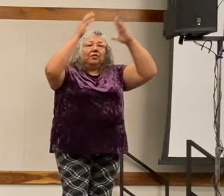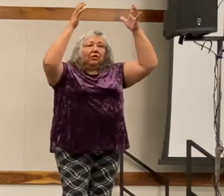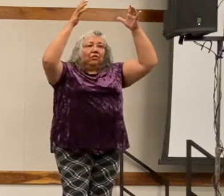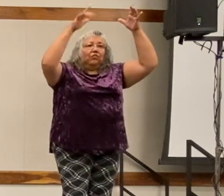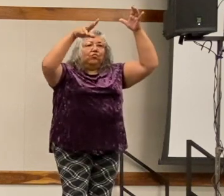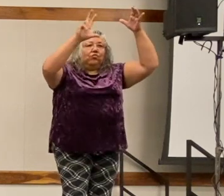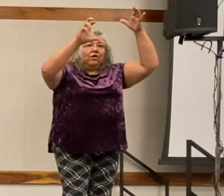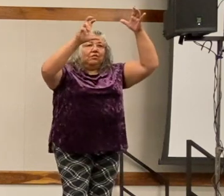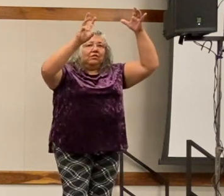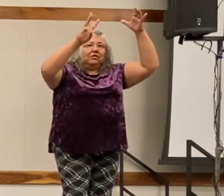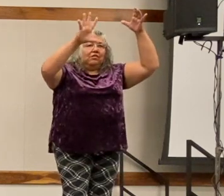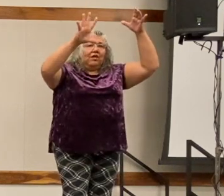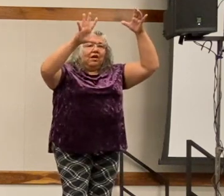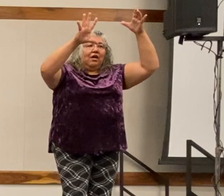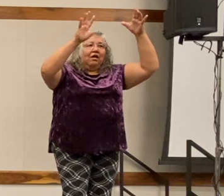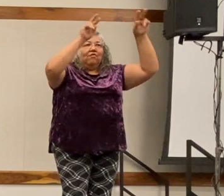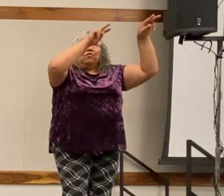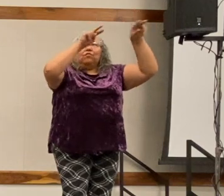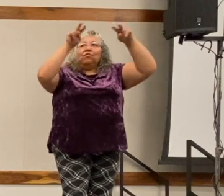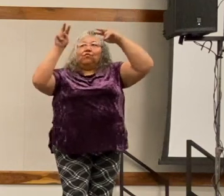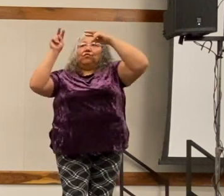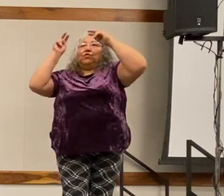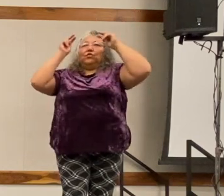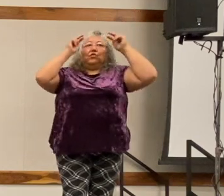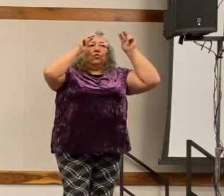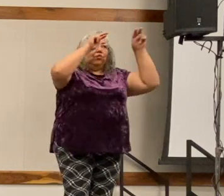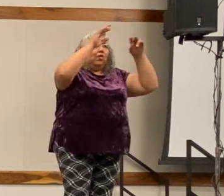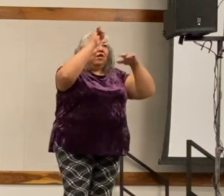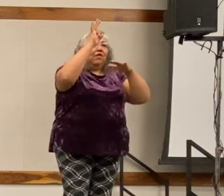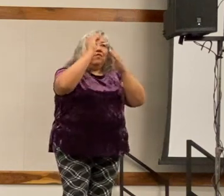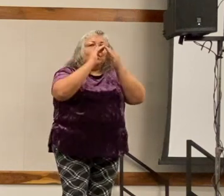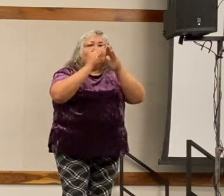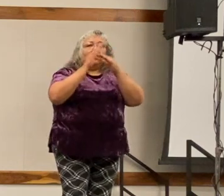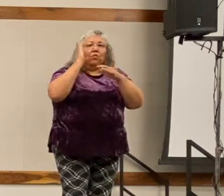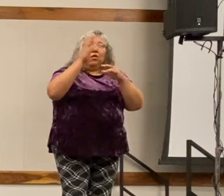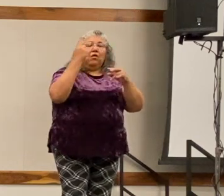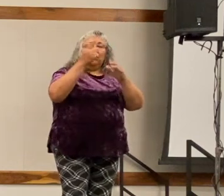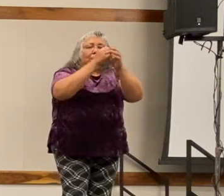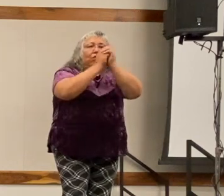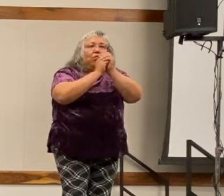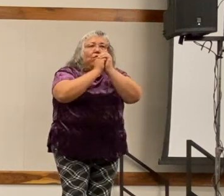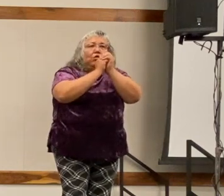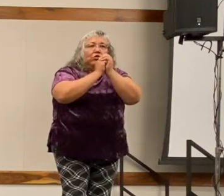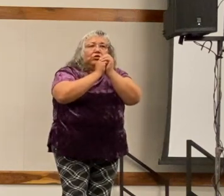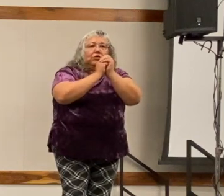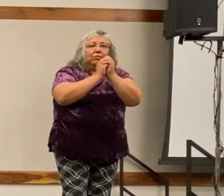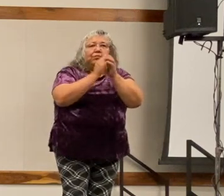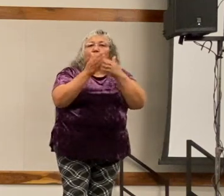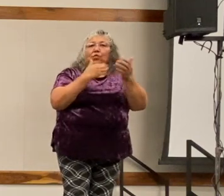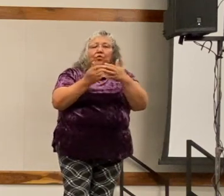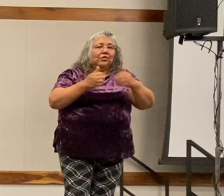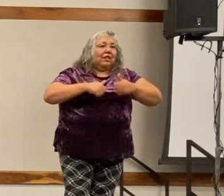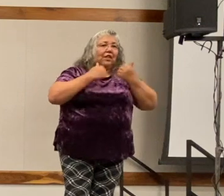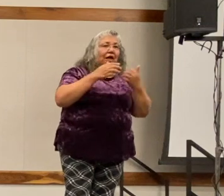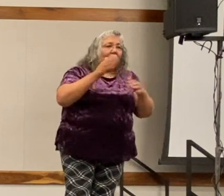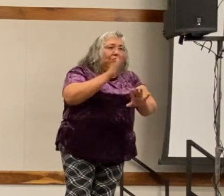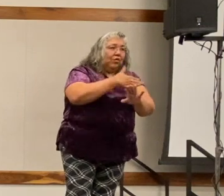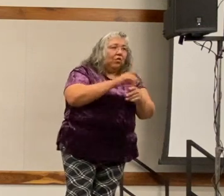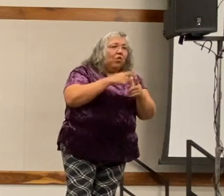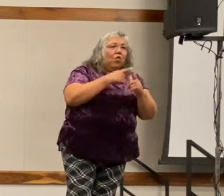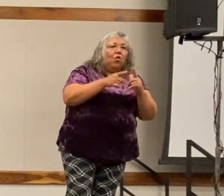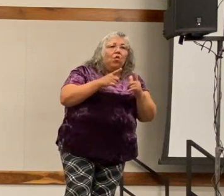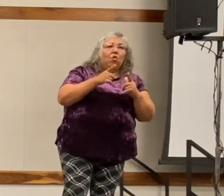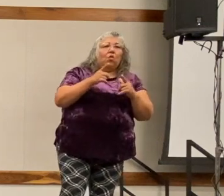a 365-degree view of the city. There will always be worship music playing, whether it be live music or